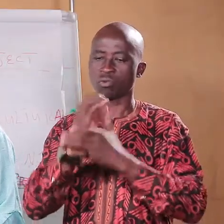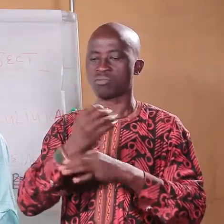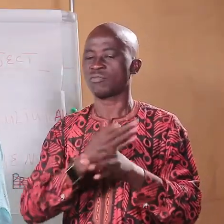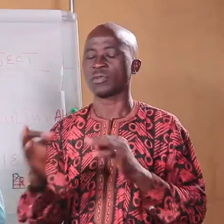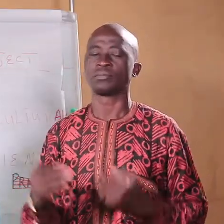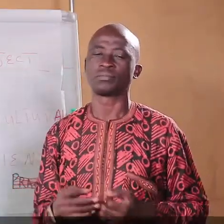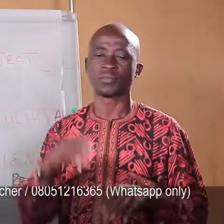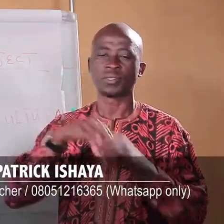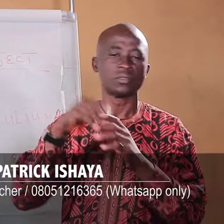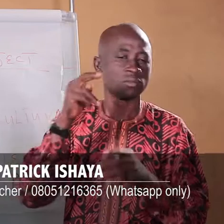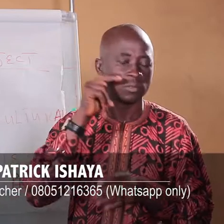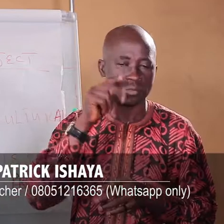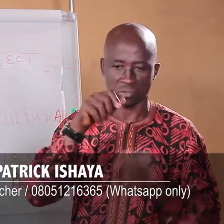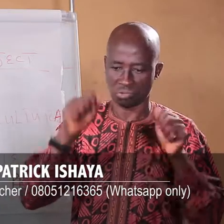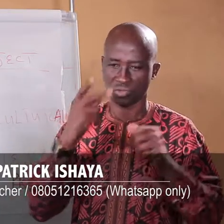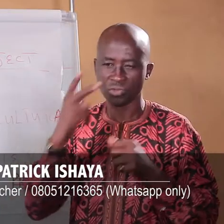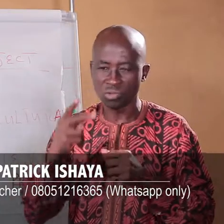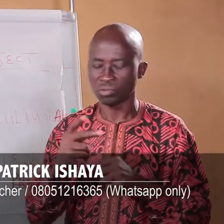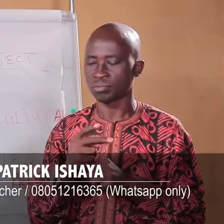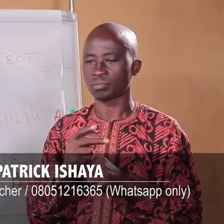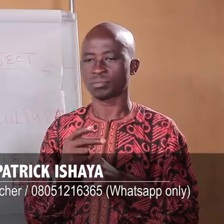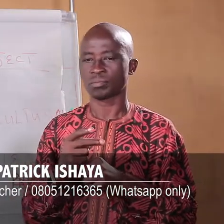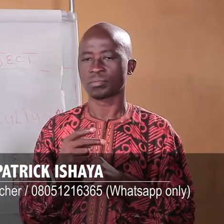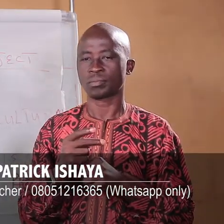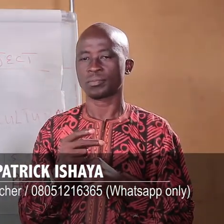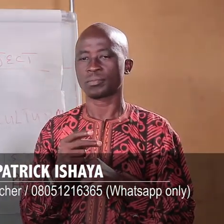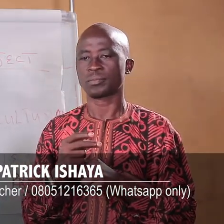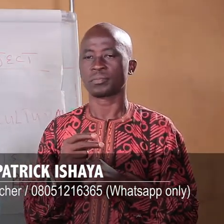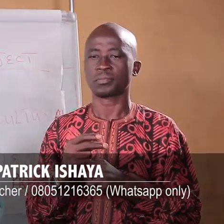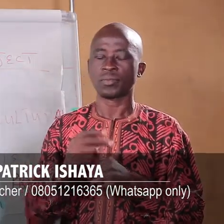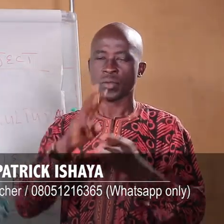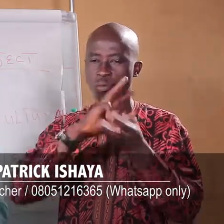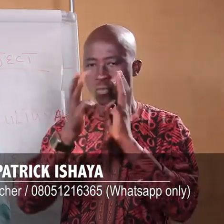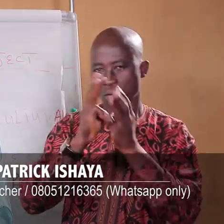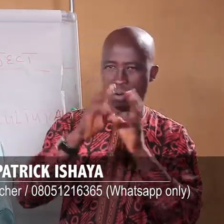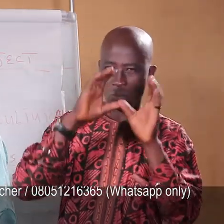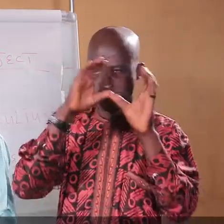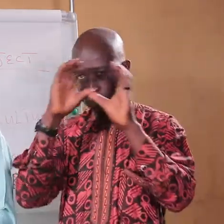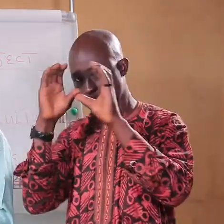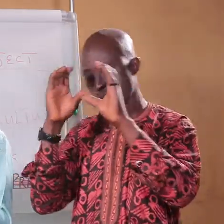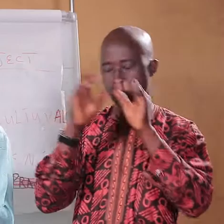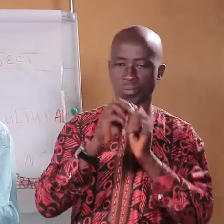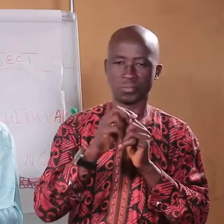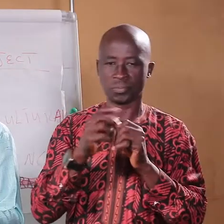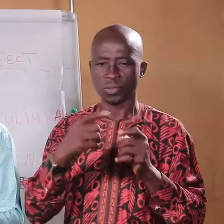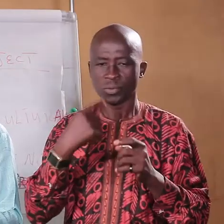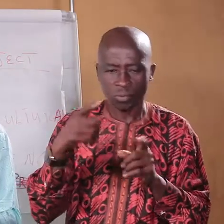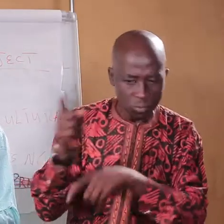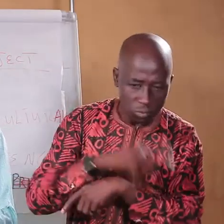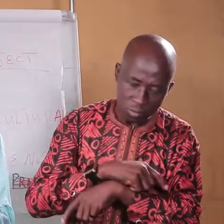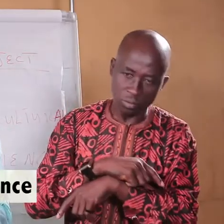In Nigeria, you can see further workers, weather forecast today. They will